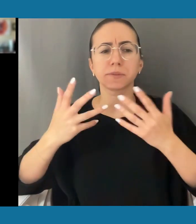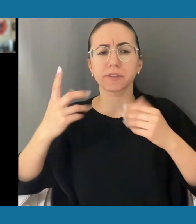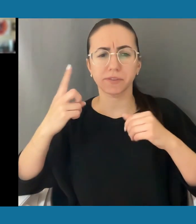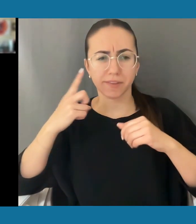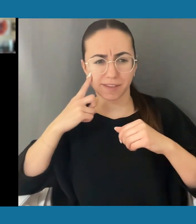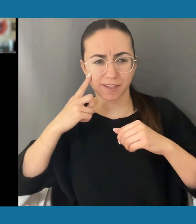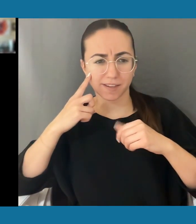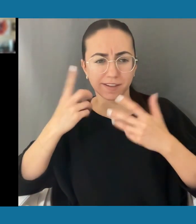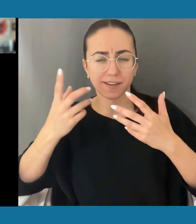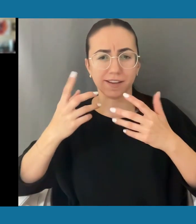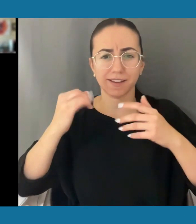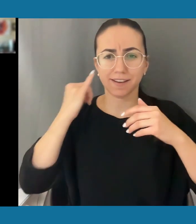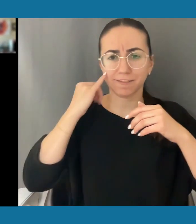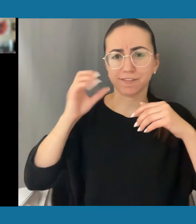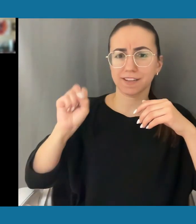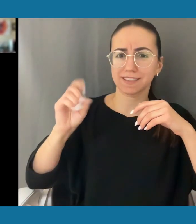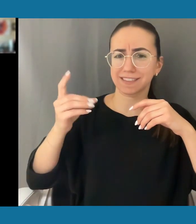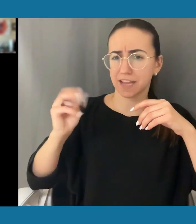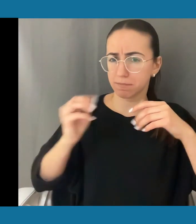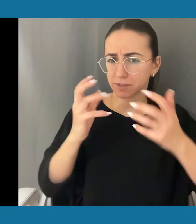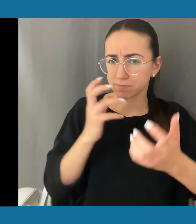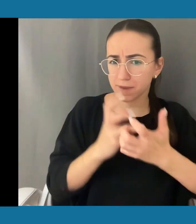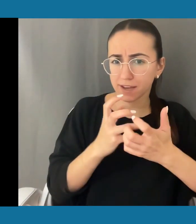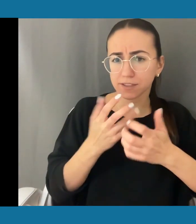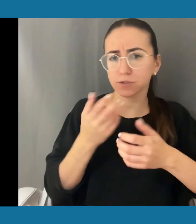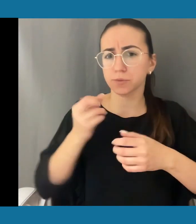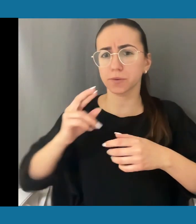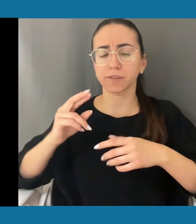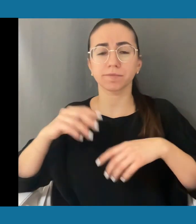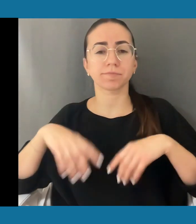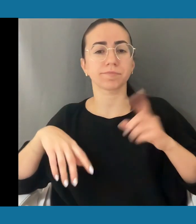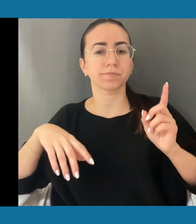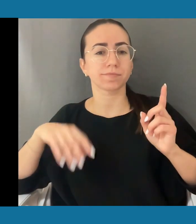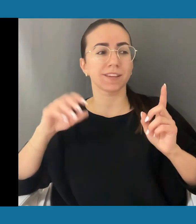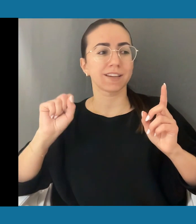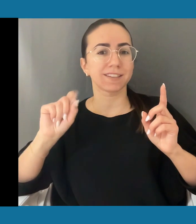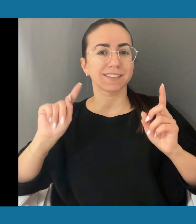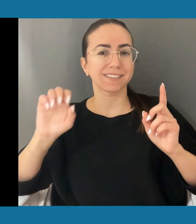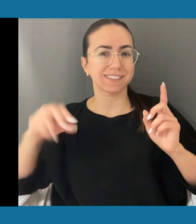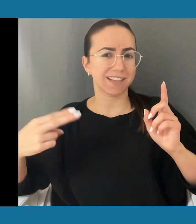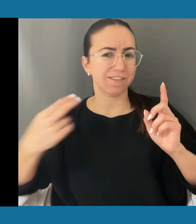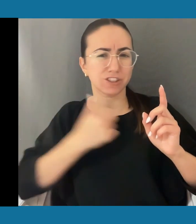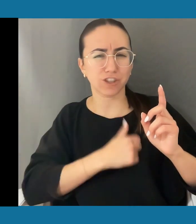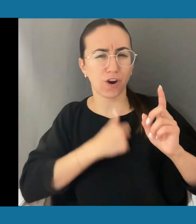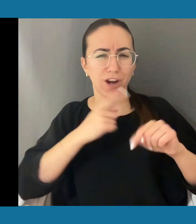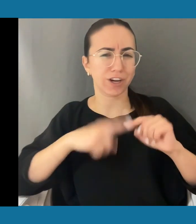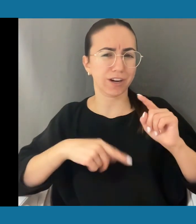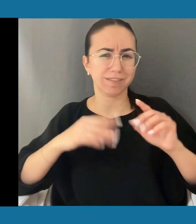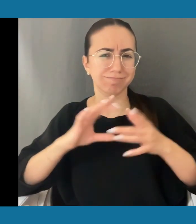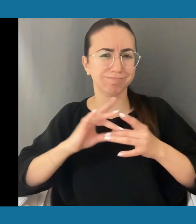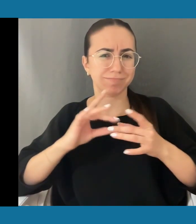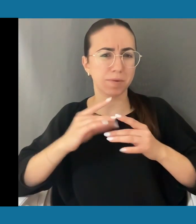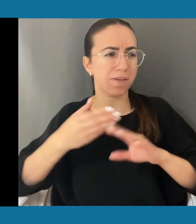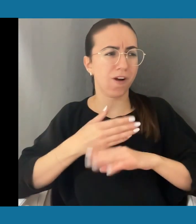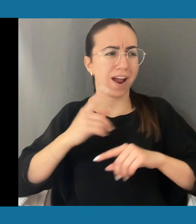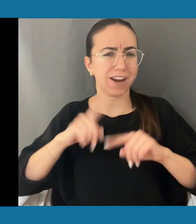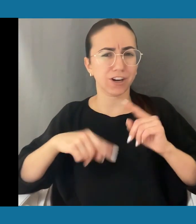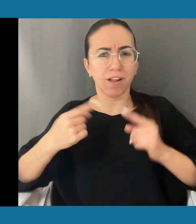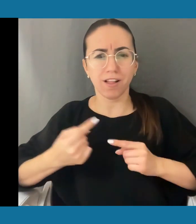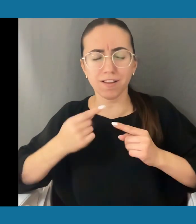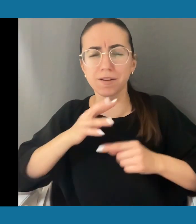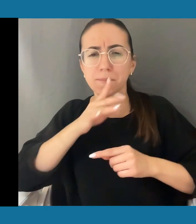decision-making might be appropriate? Yes, this is Steph. Sorry, I couldn't chime in earlier. I was having trouble unmuting